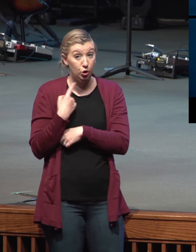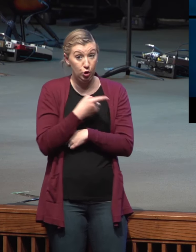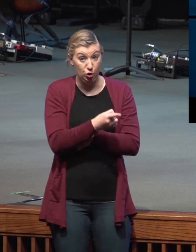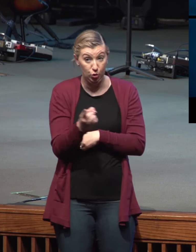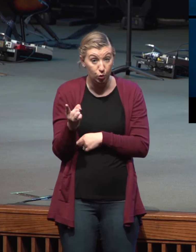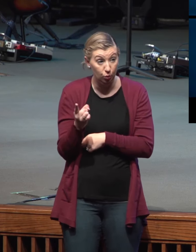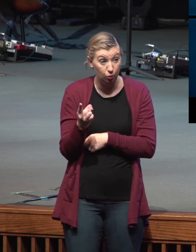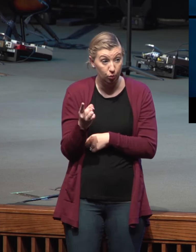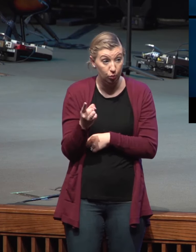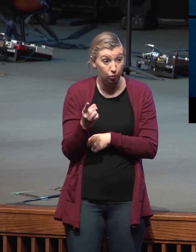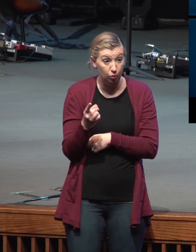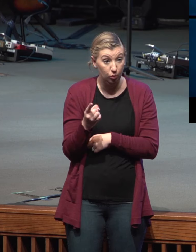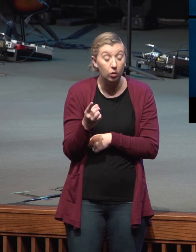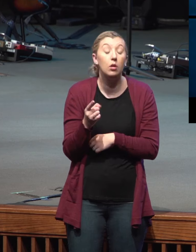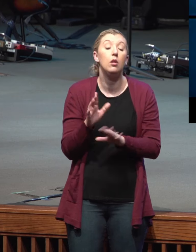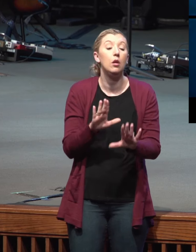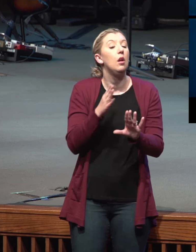The good news